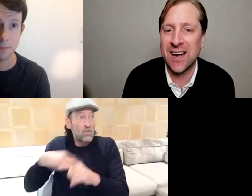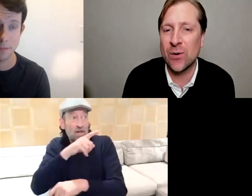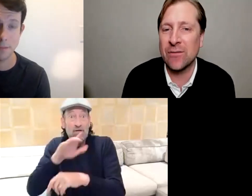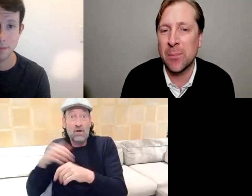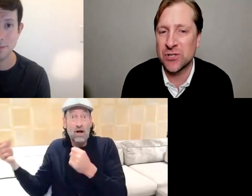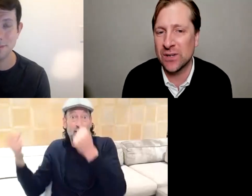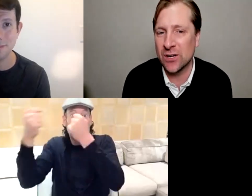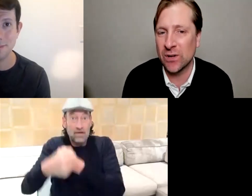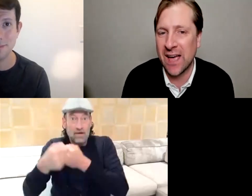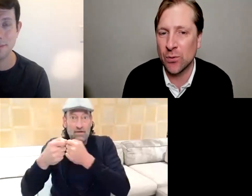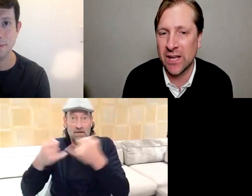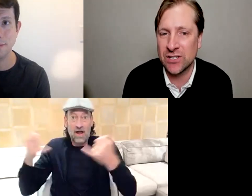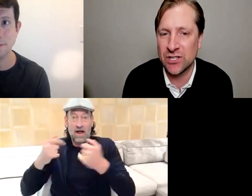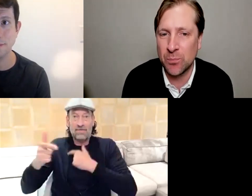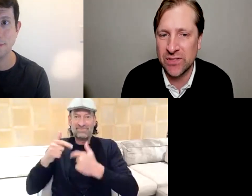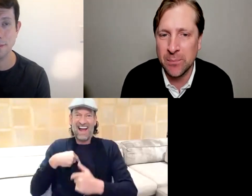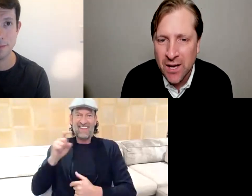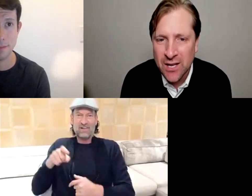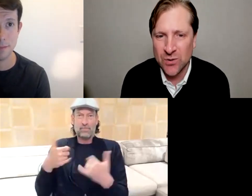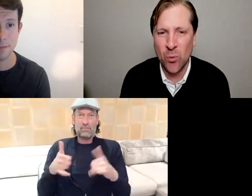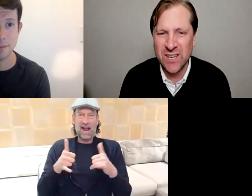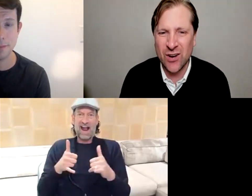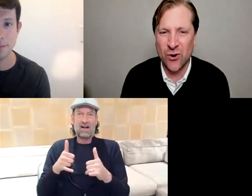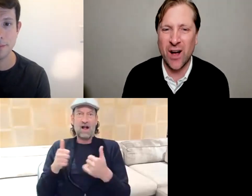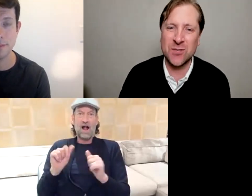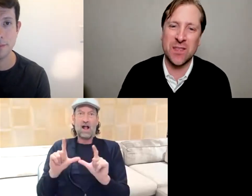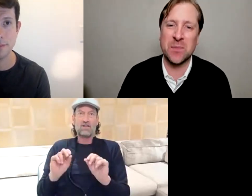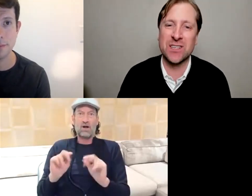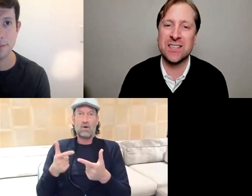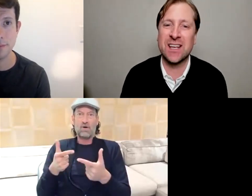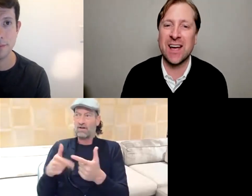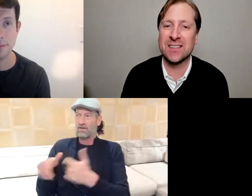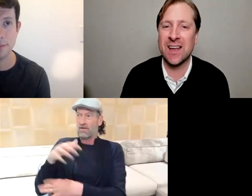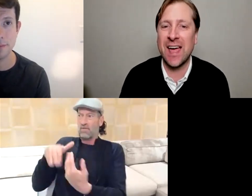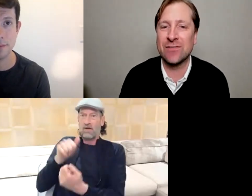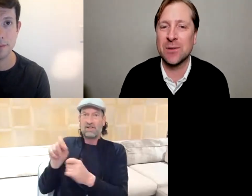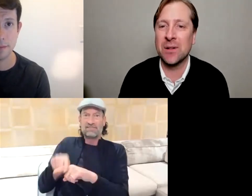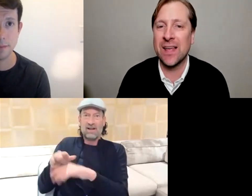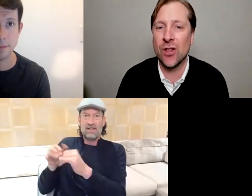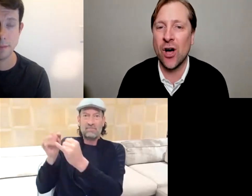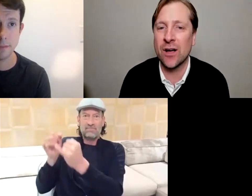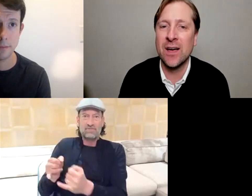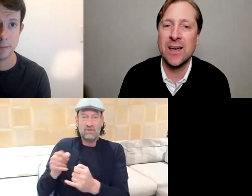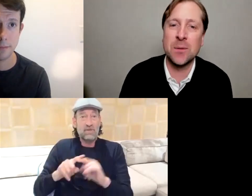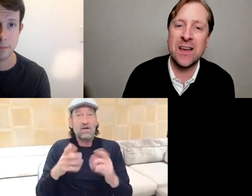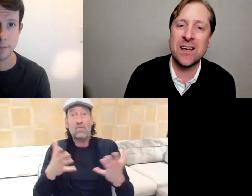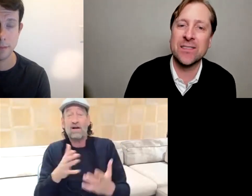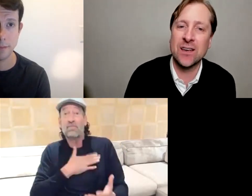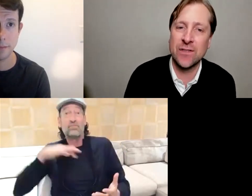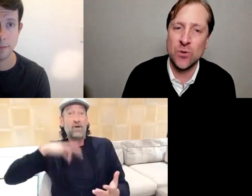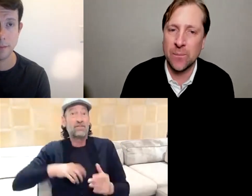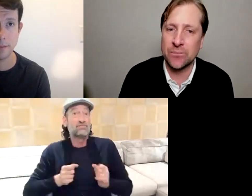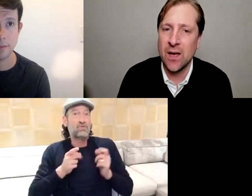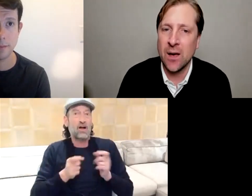lines, and I don't have the opportunity to really have a relationship with them. So when I'm working across with them, there's a disconnect, and I have to play along depending